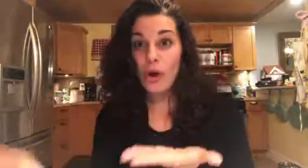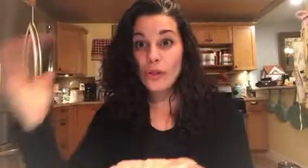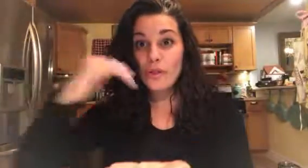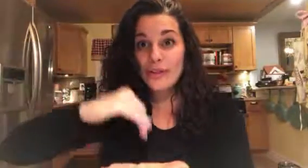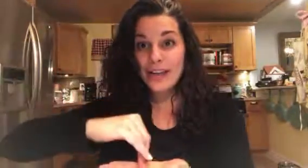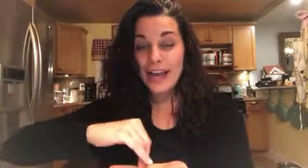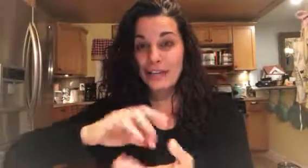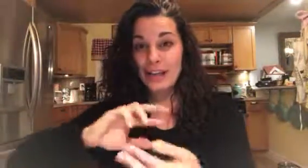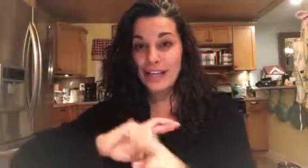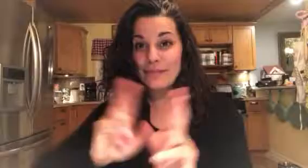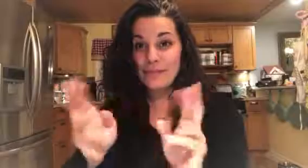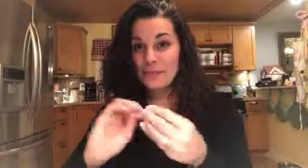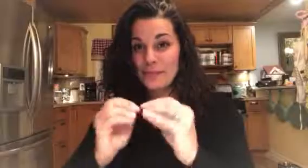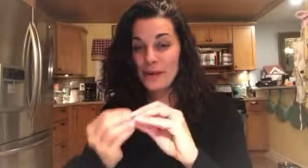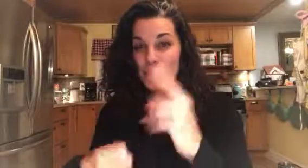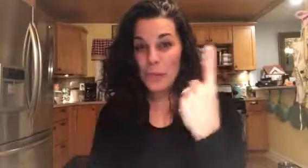All over again, ready?